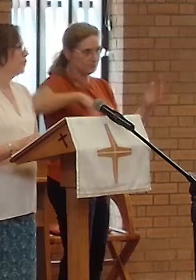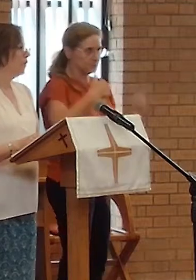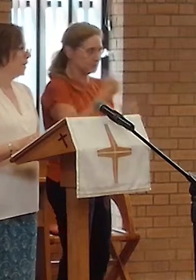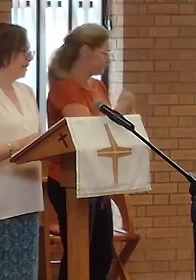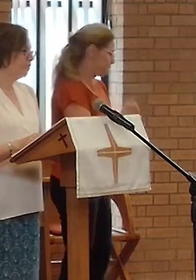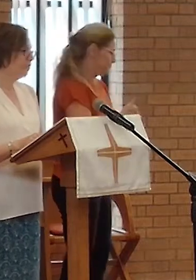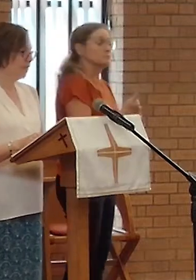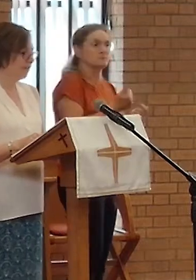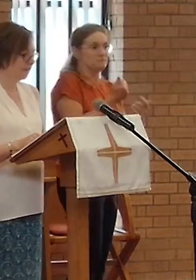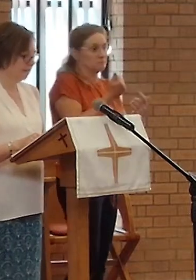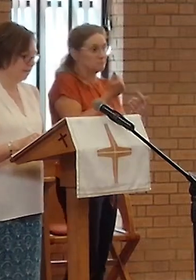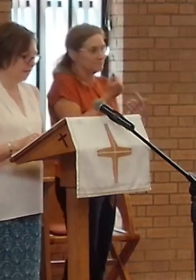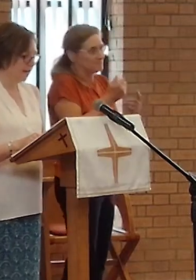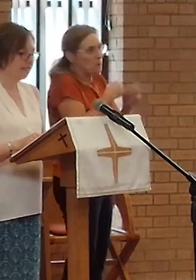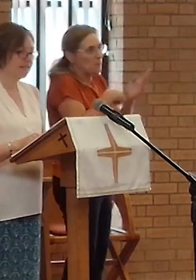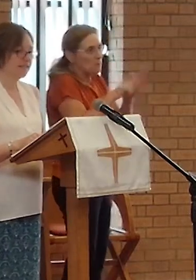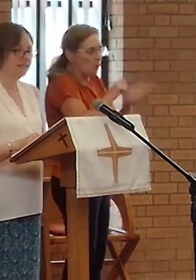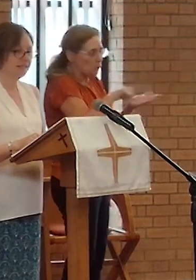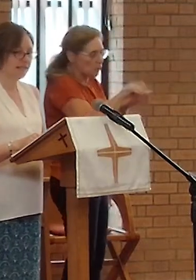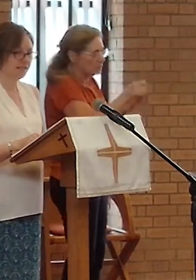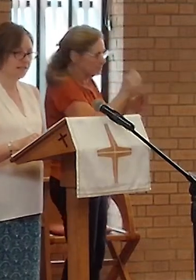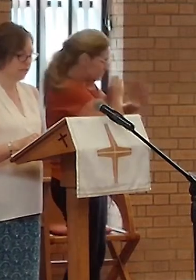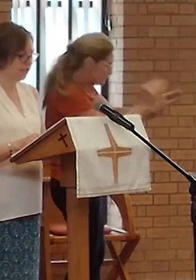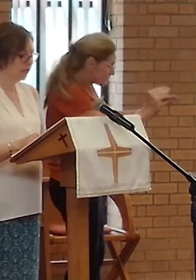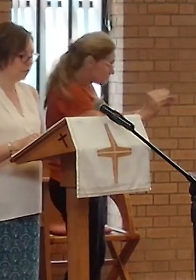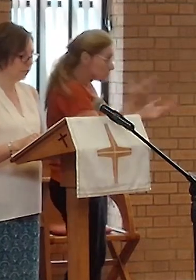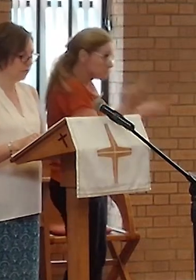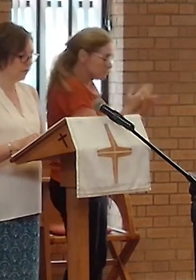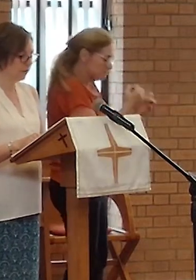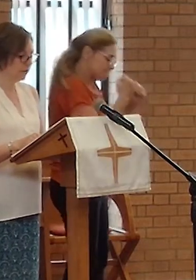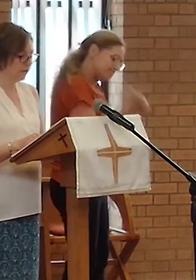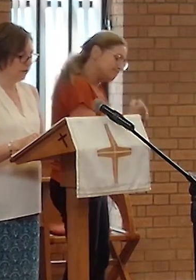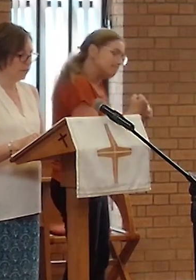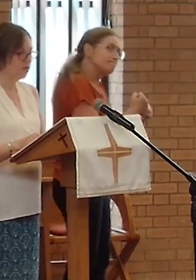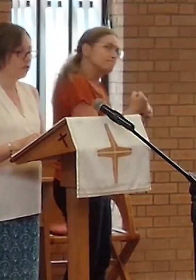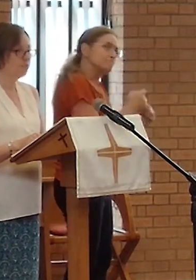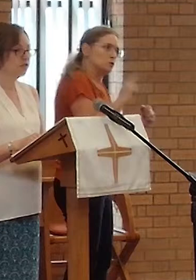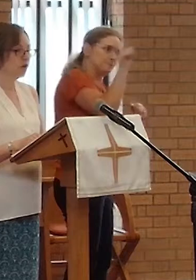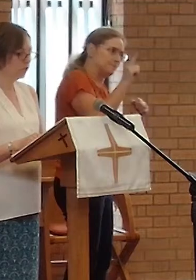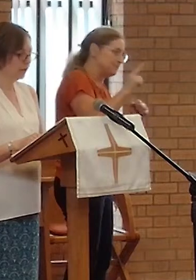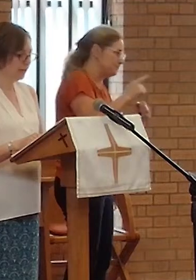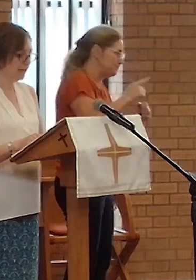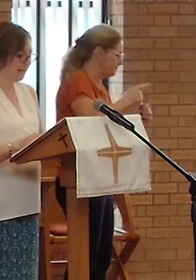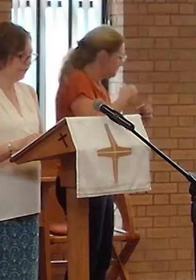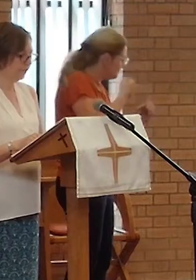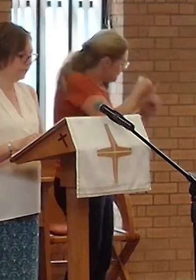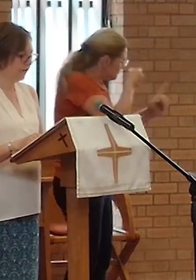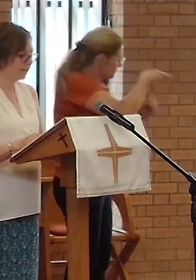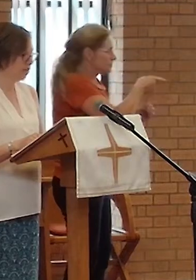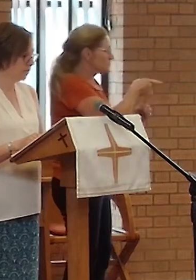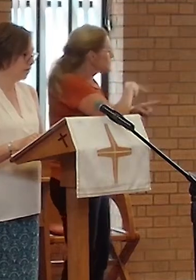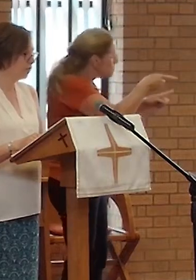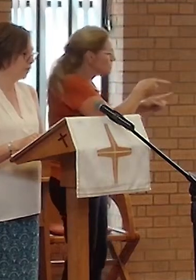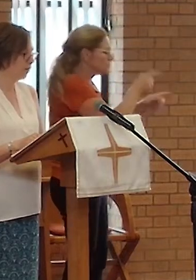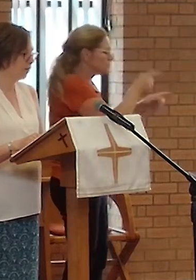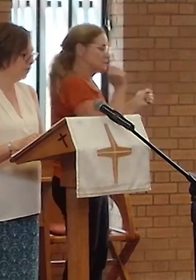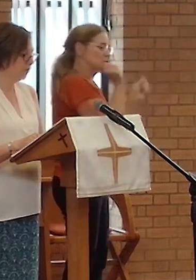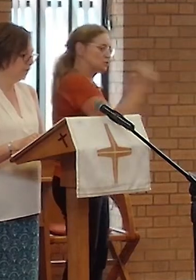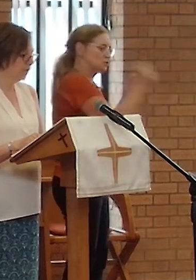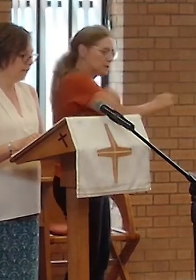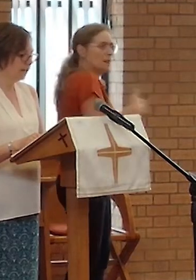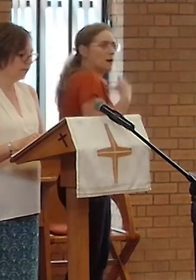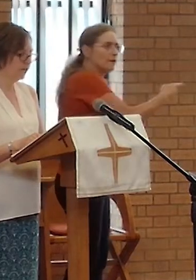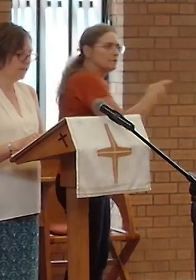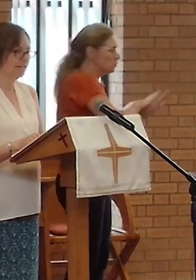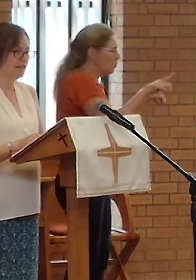So I tell you this, and insist on it in the Lord, that you must no longer live as the Gentiles do, in